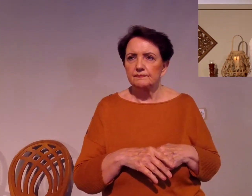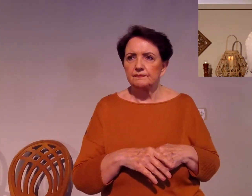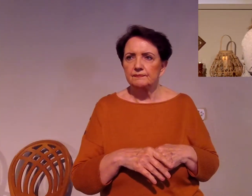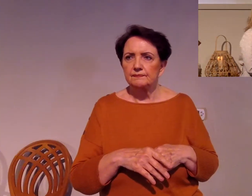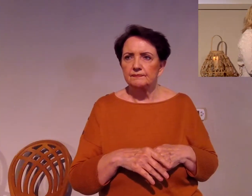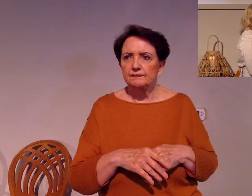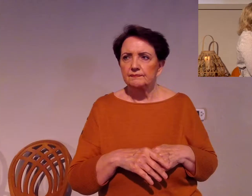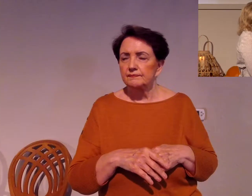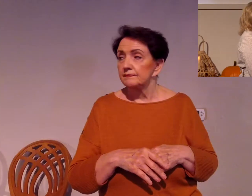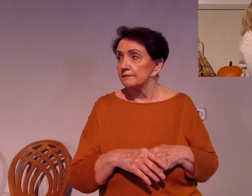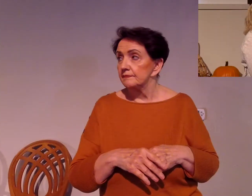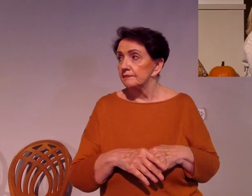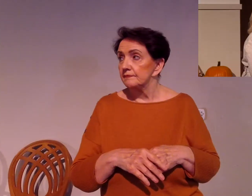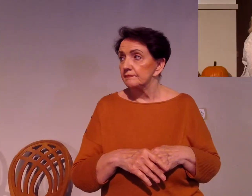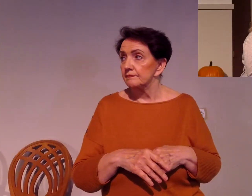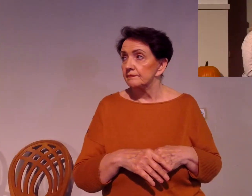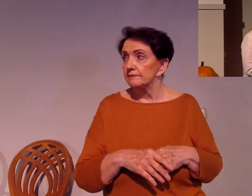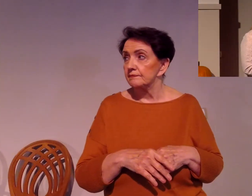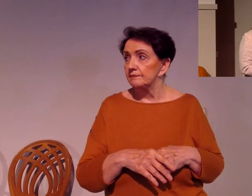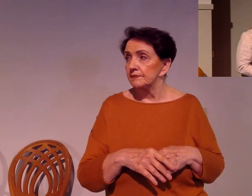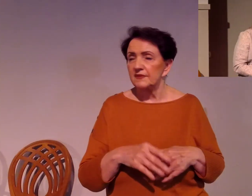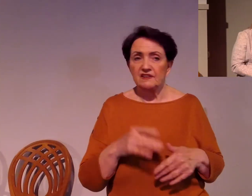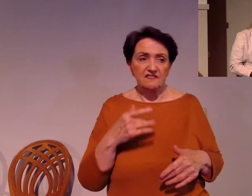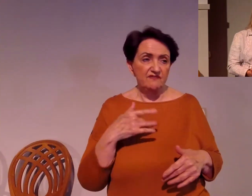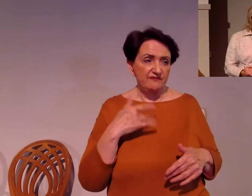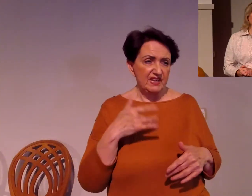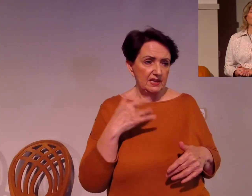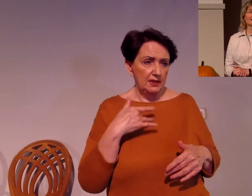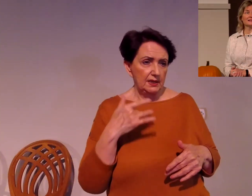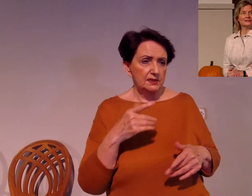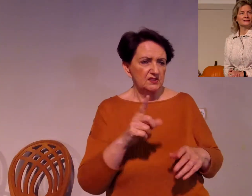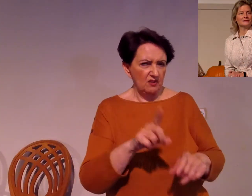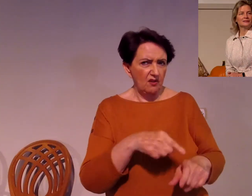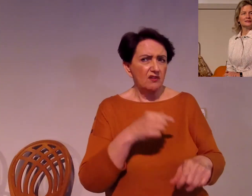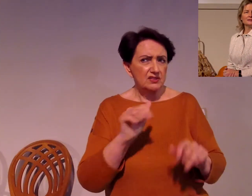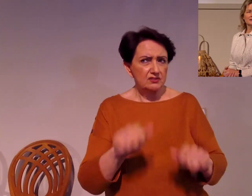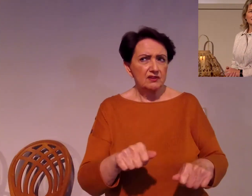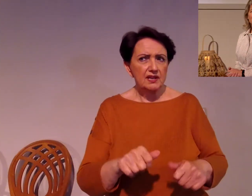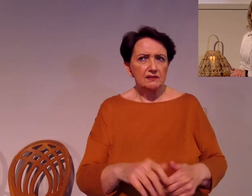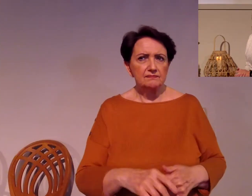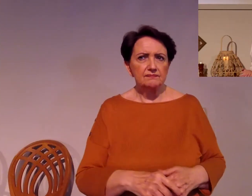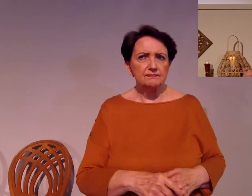And as long as I let you, I want you to feel it as long as you can.